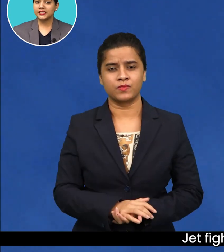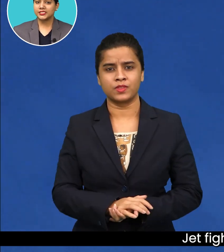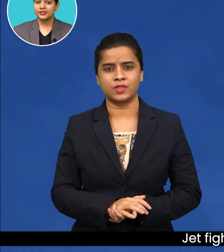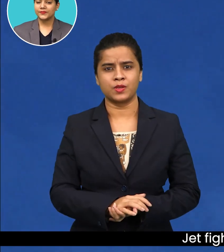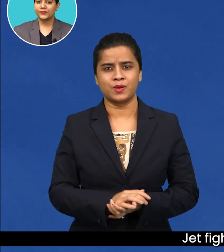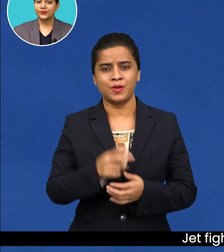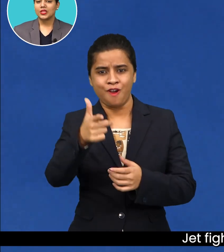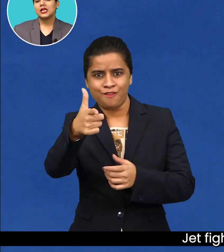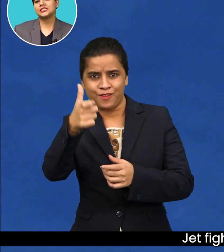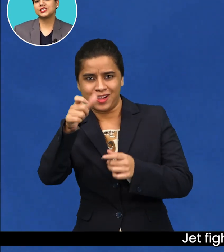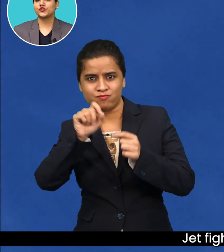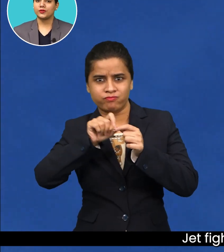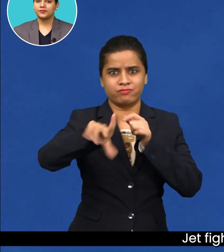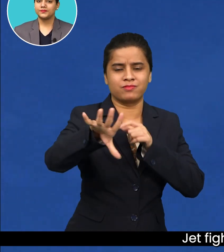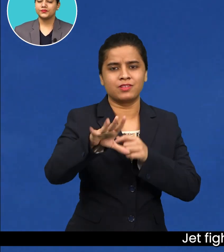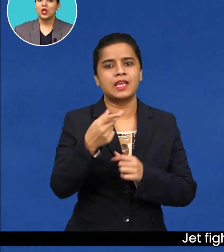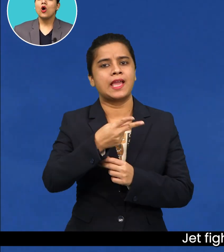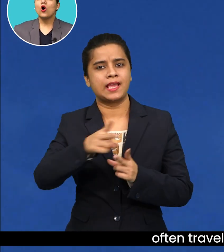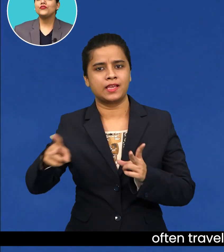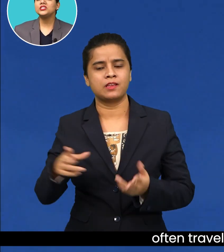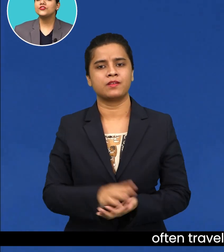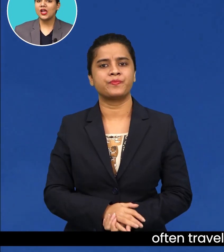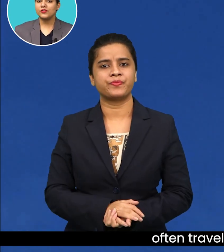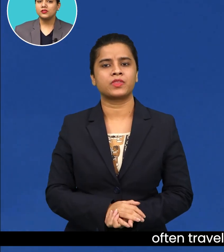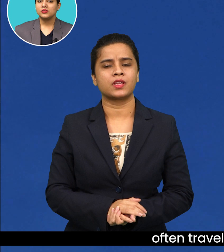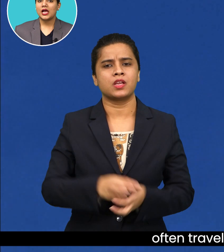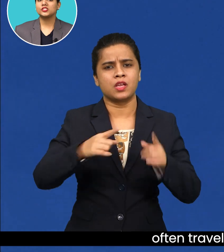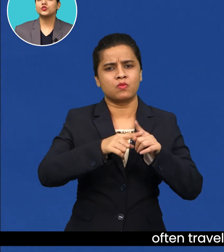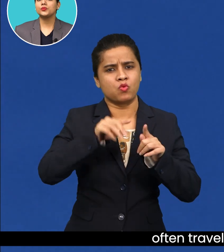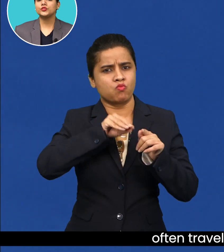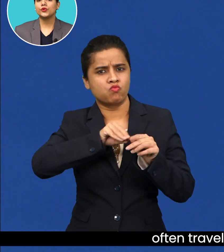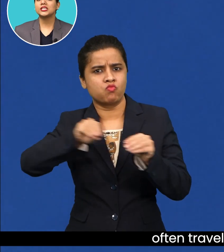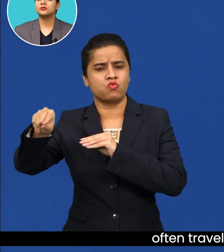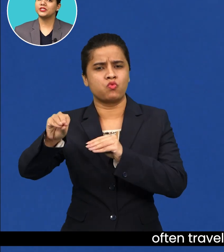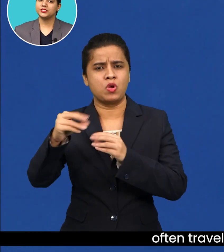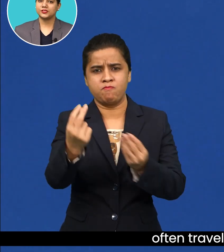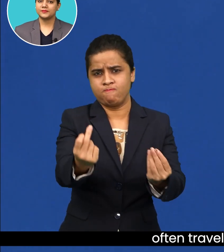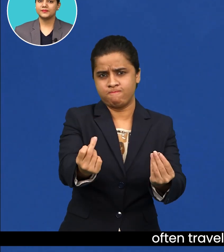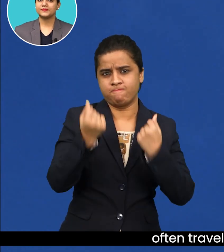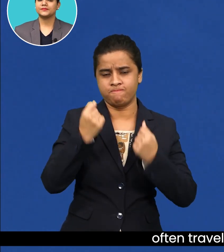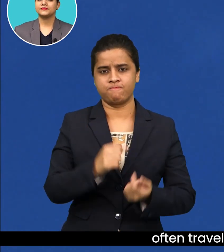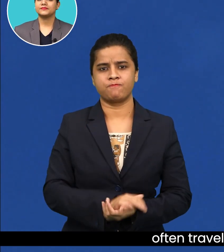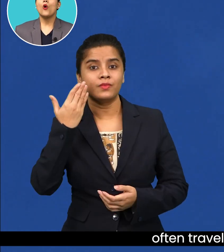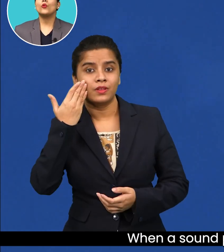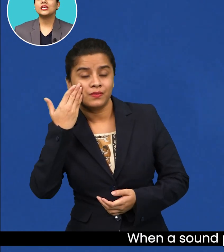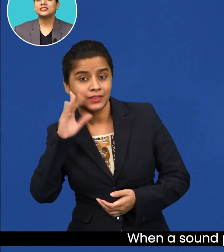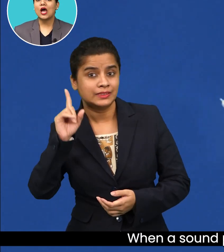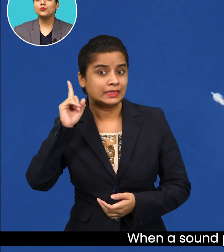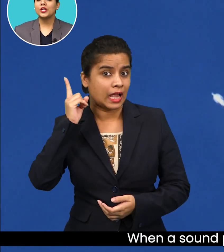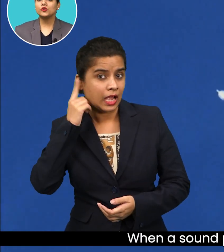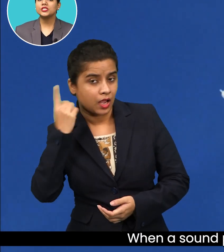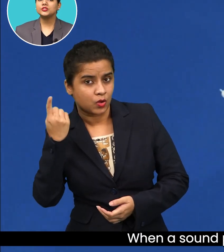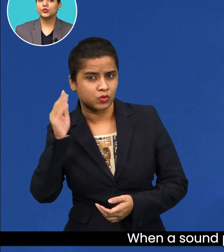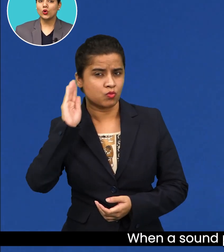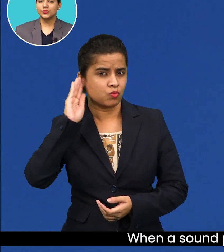jet jet fighters, etc. Often travel at supersonic speed. When a